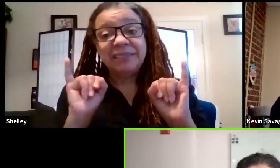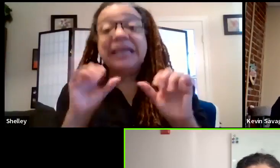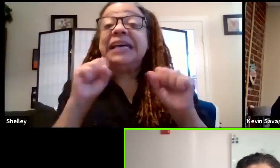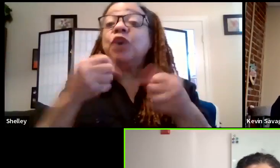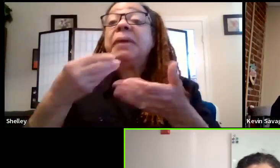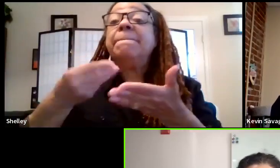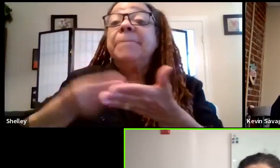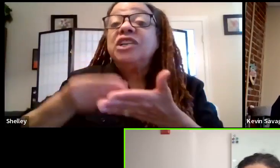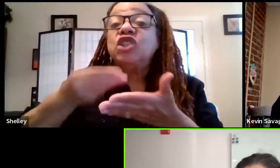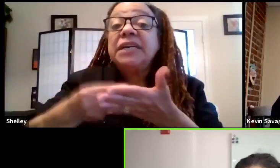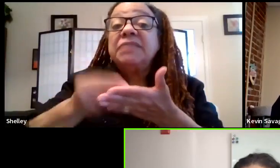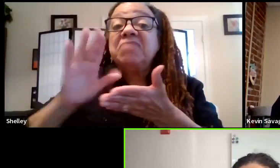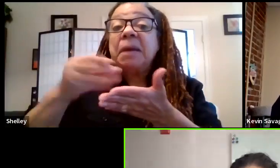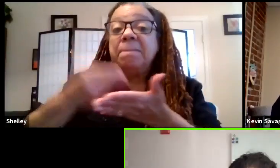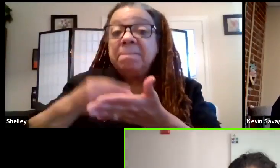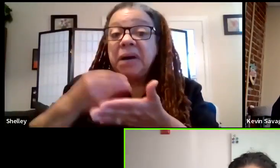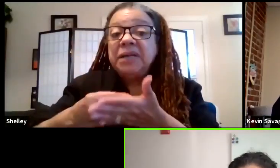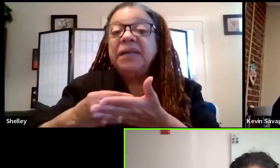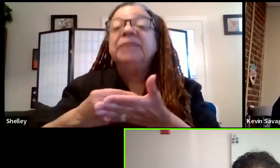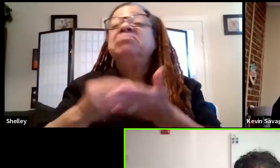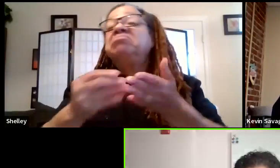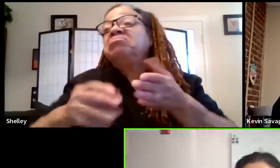budgeting, doing their research,